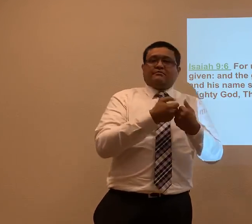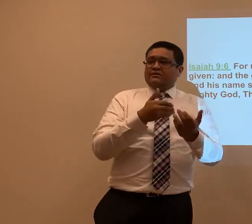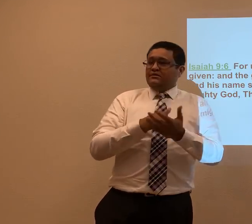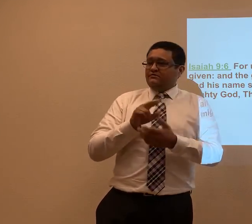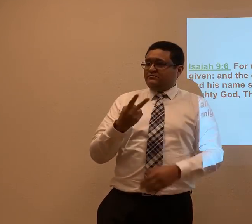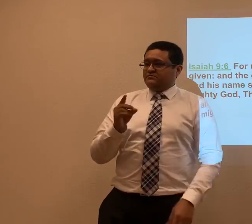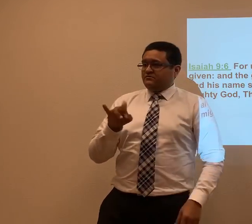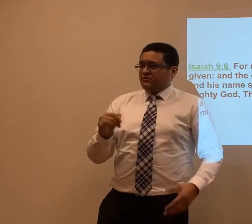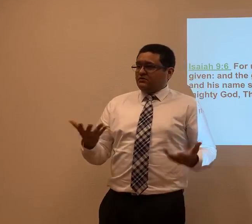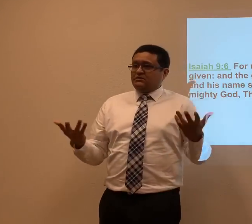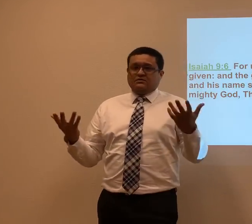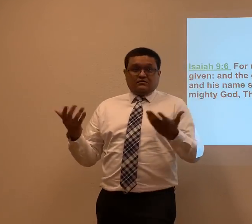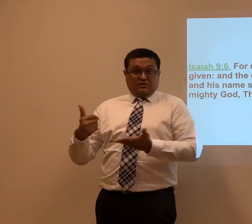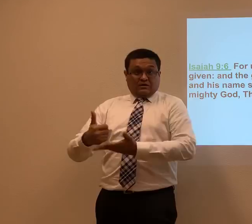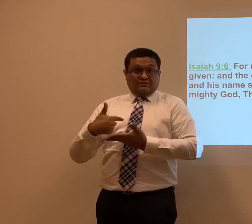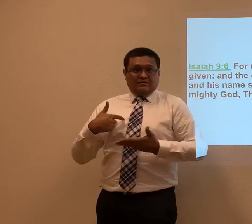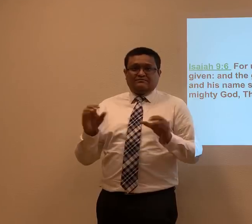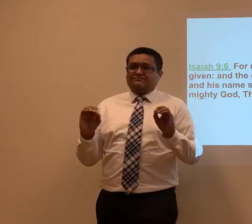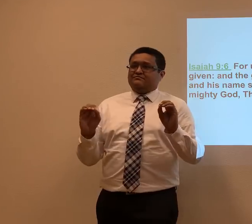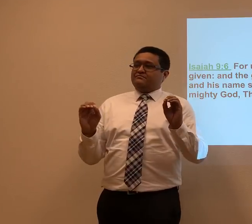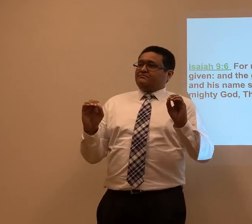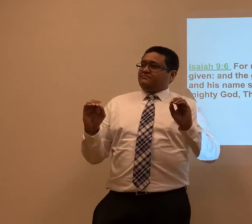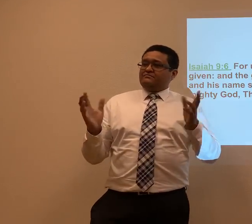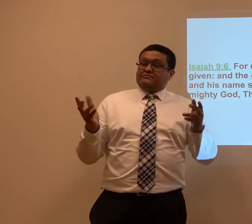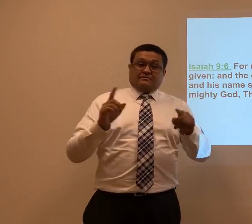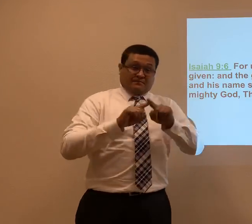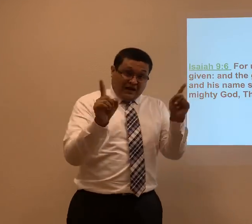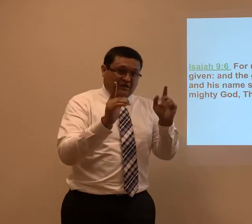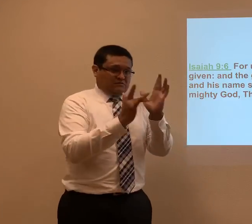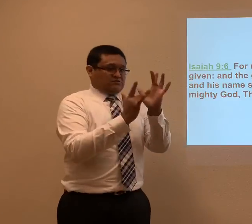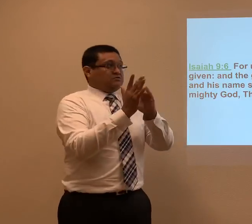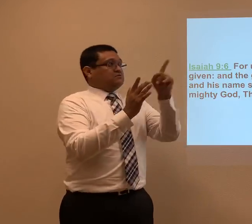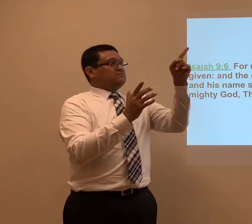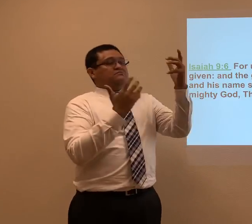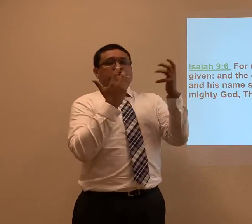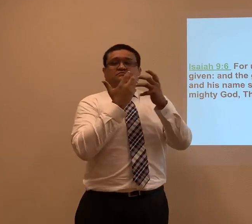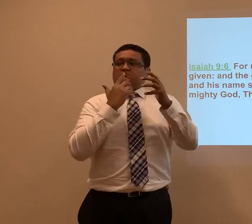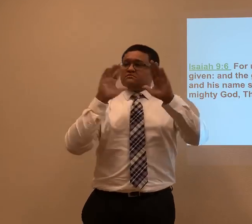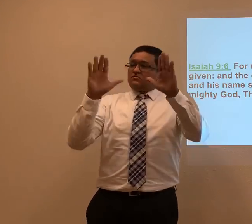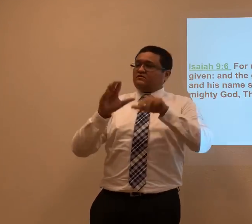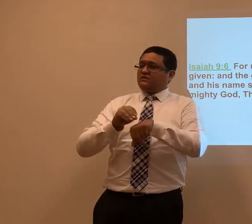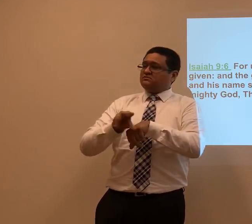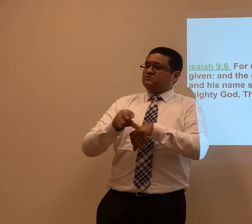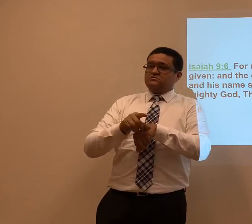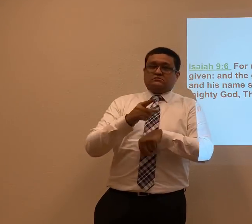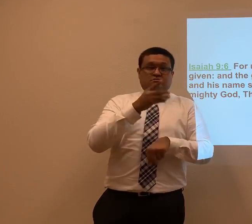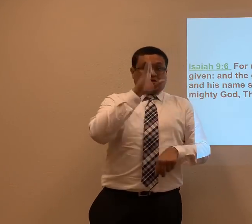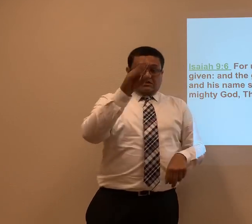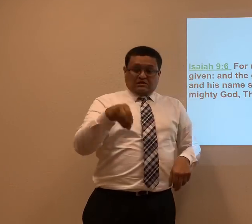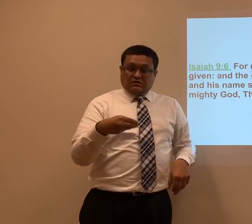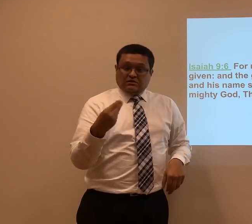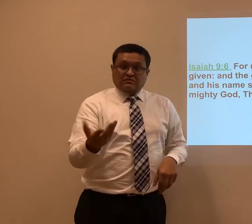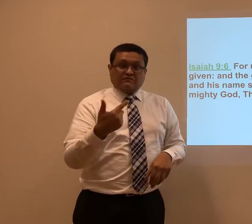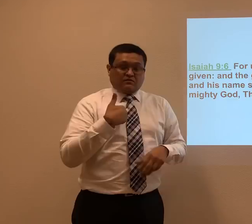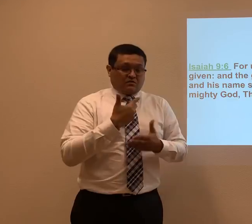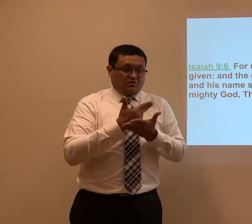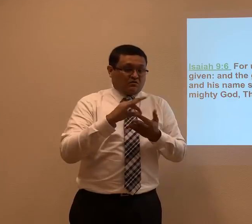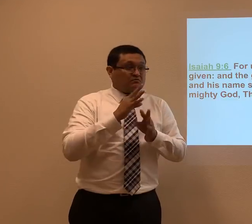And people that are alcoholics, often they fail, they fall back into it. But Jesus, he was the wonderful